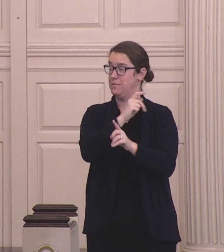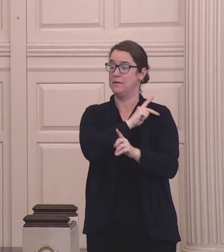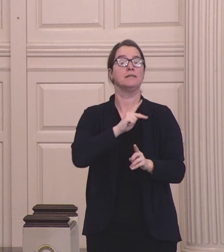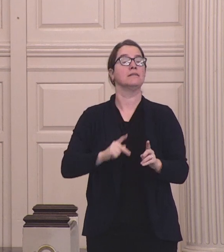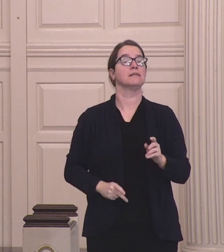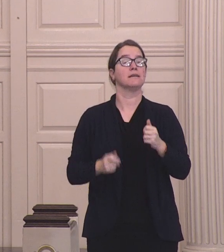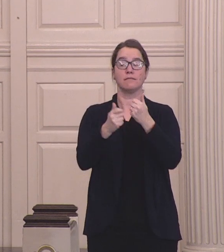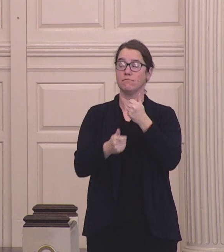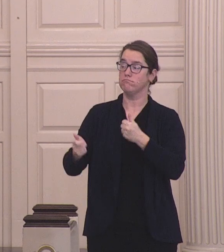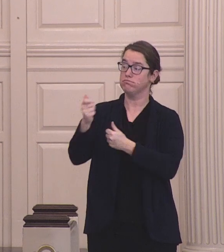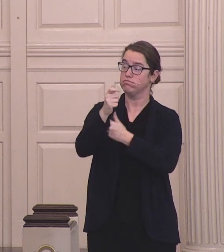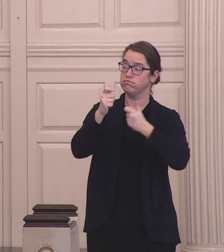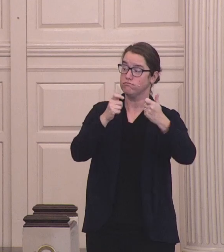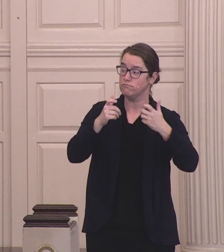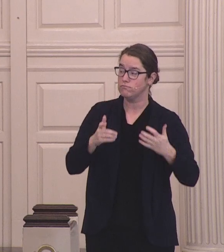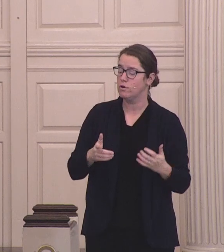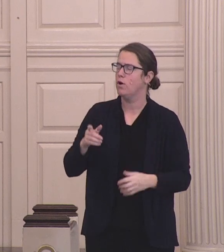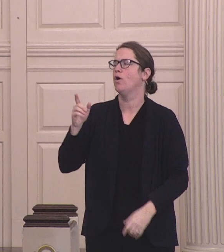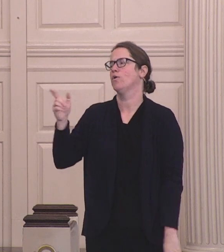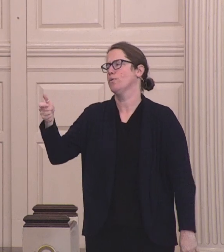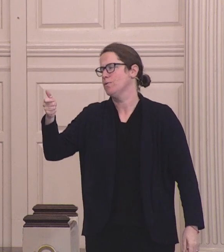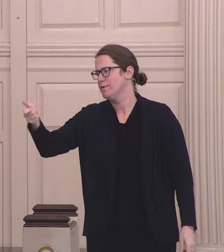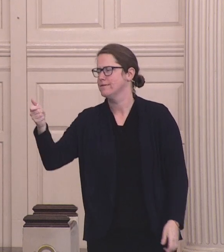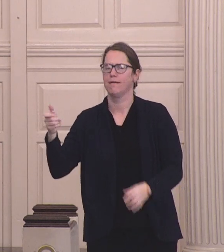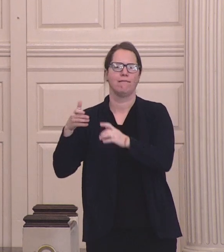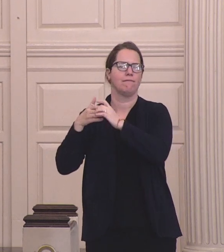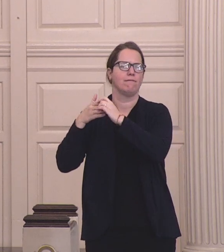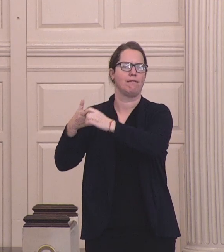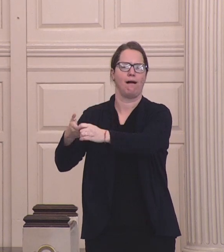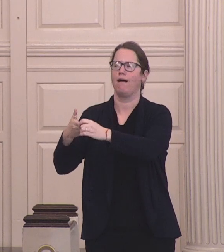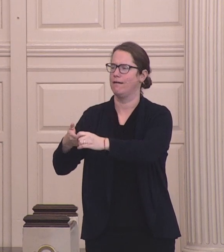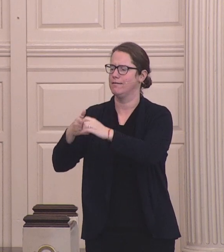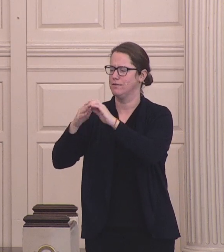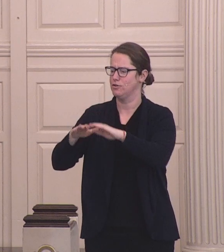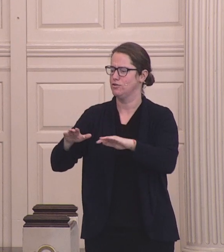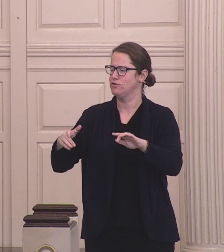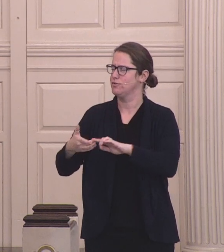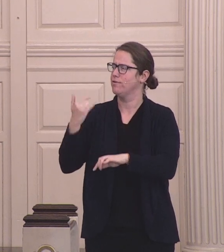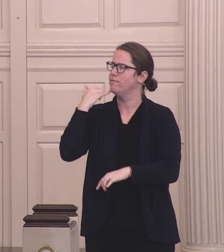you who led the children of Israel out and brought them back.